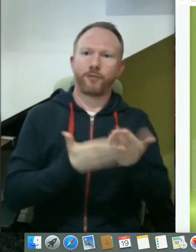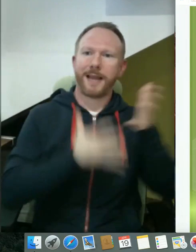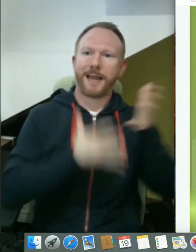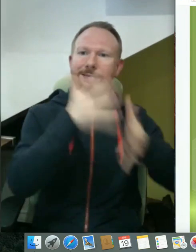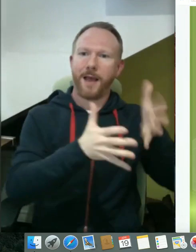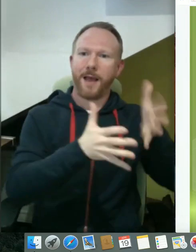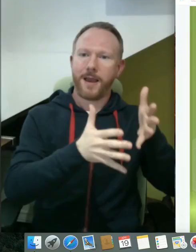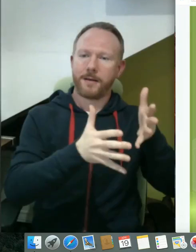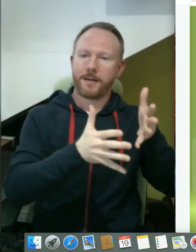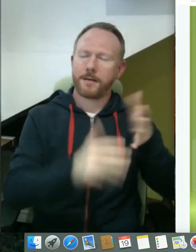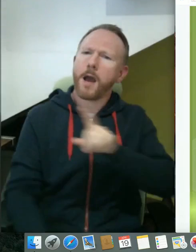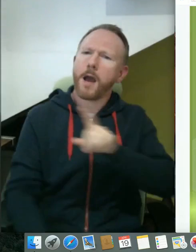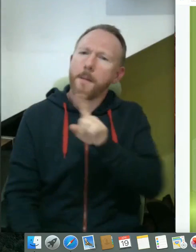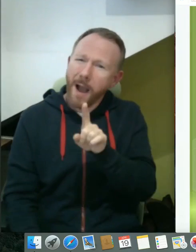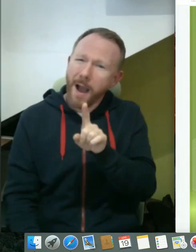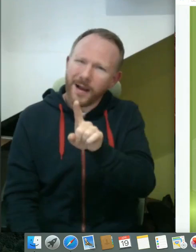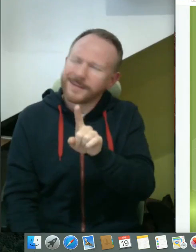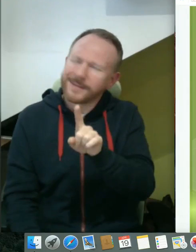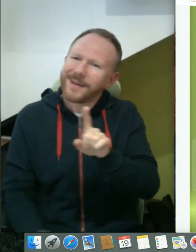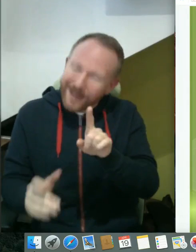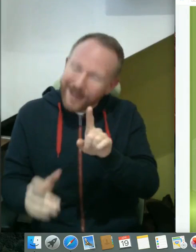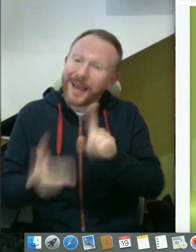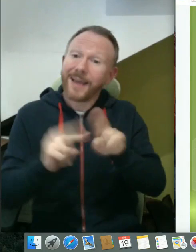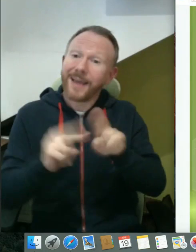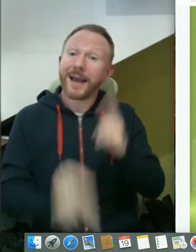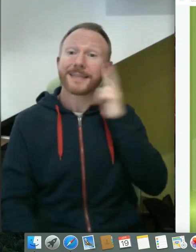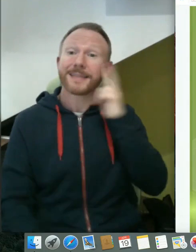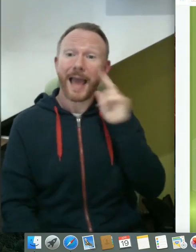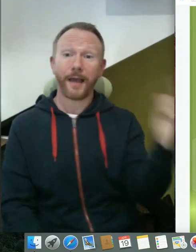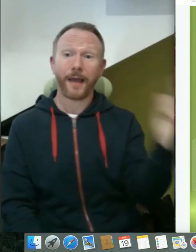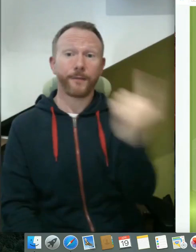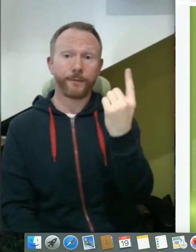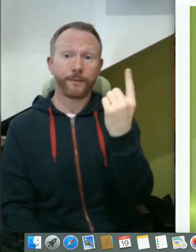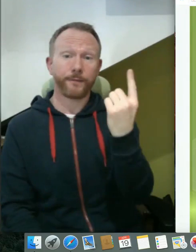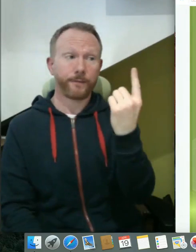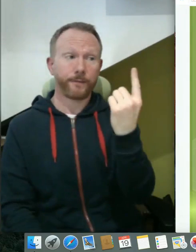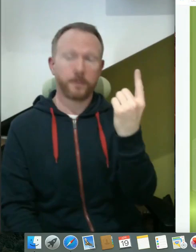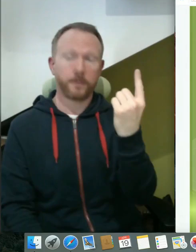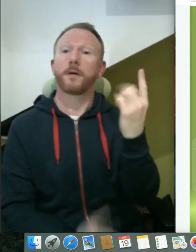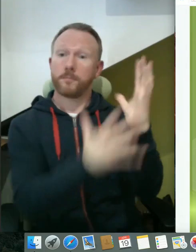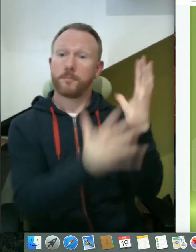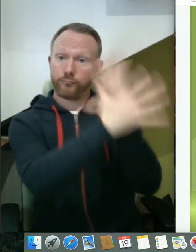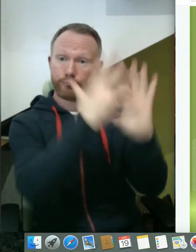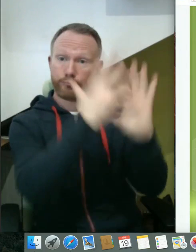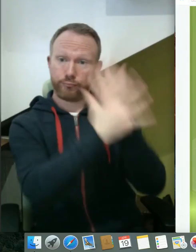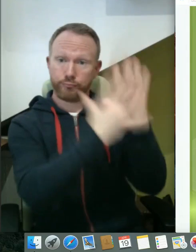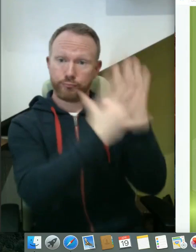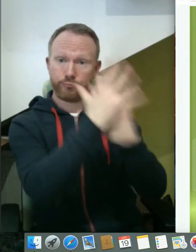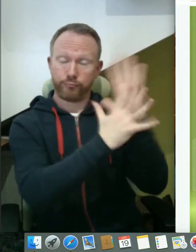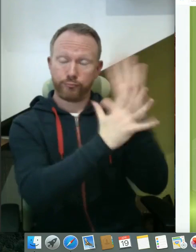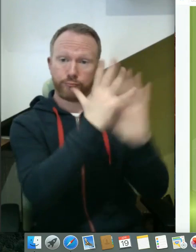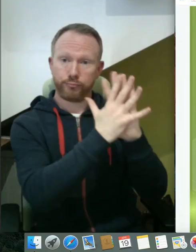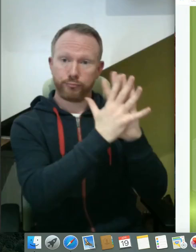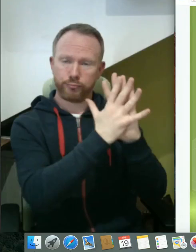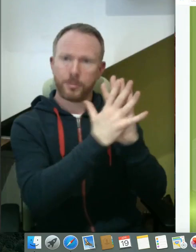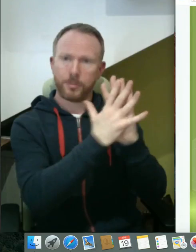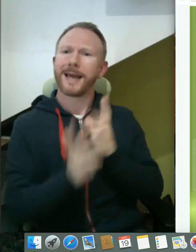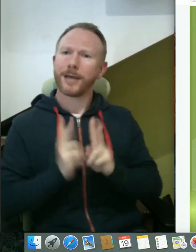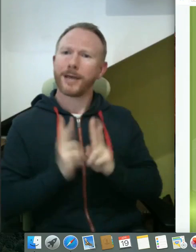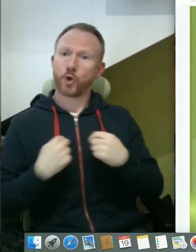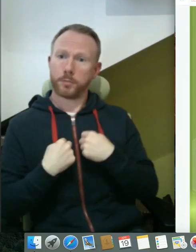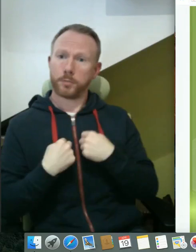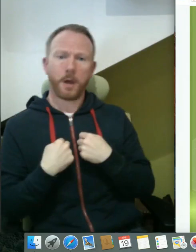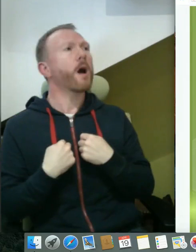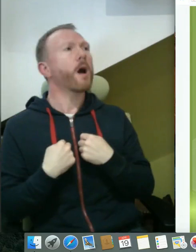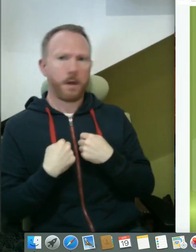quite often the interpreters will sort of default into a more simultaneous mode, and the document sort of